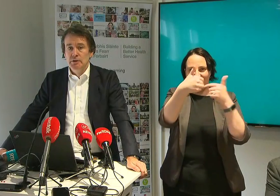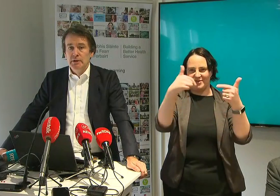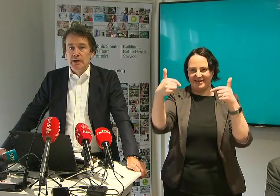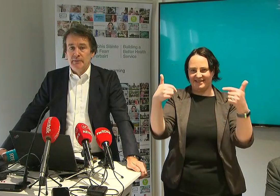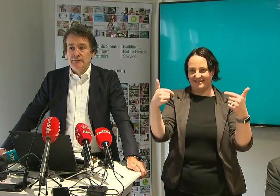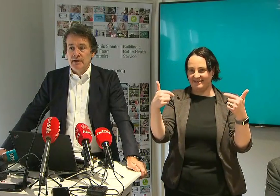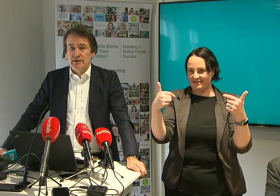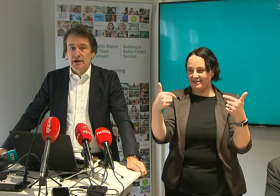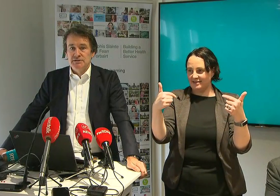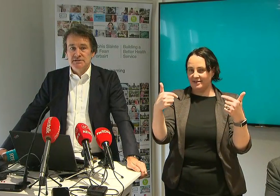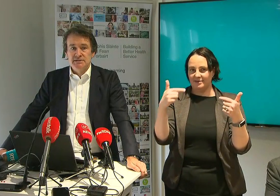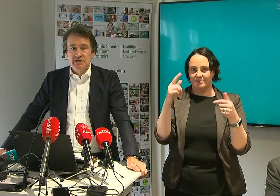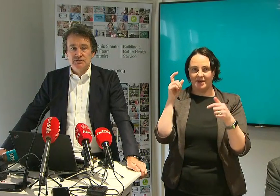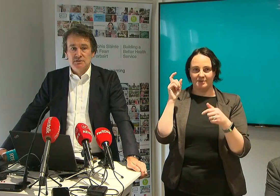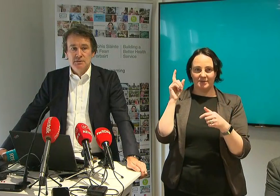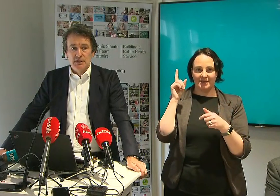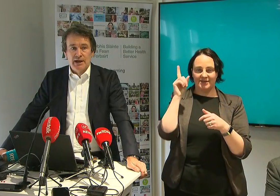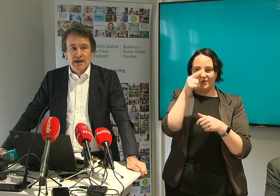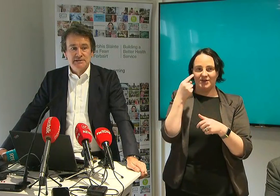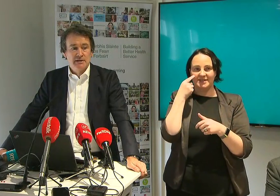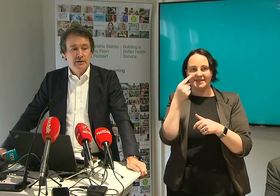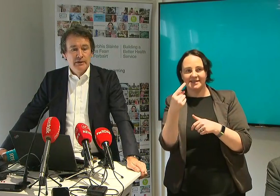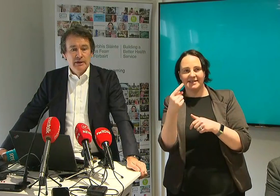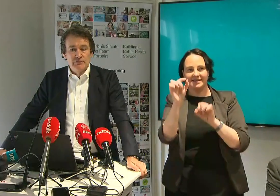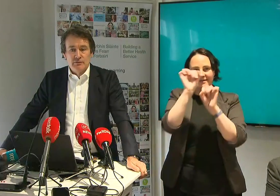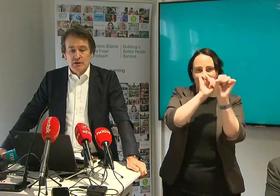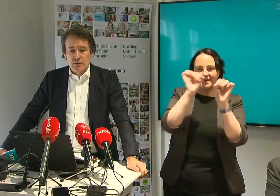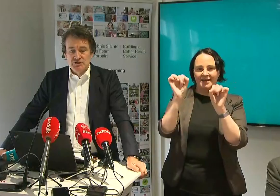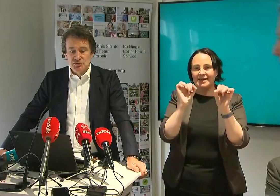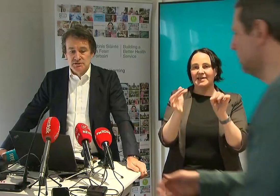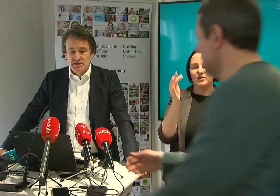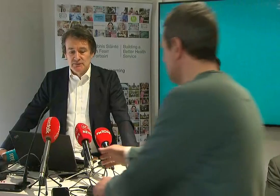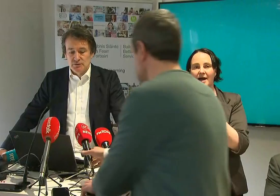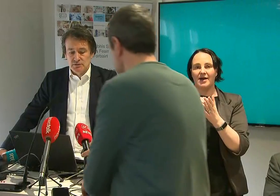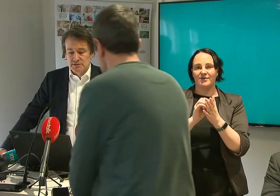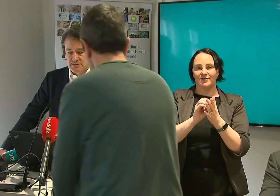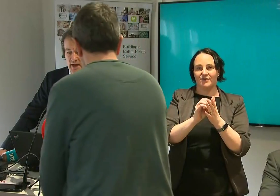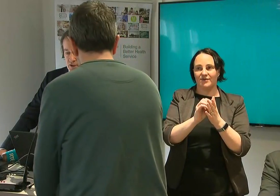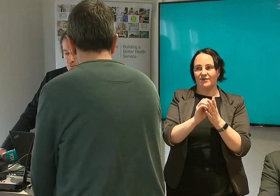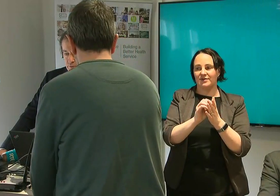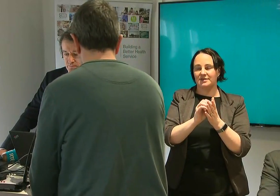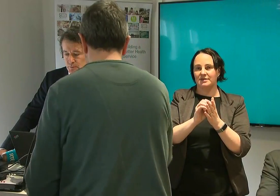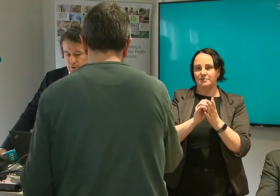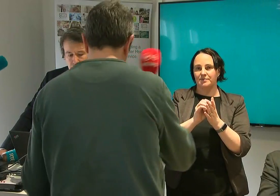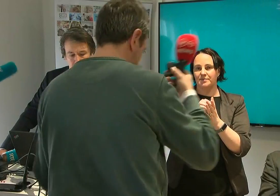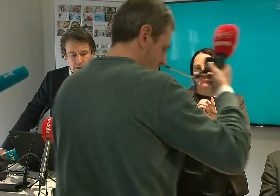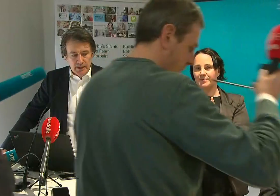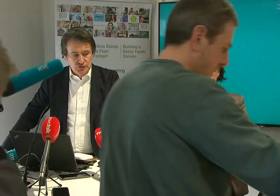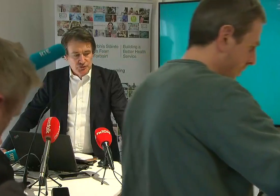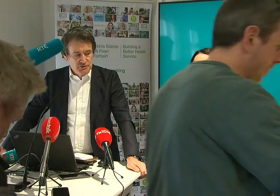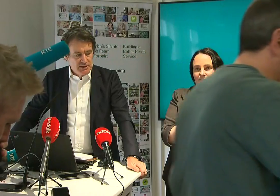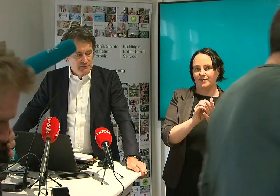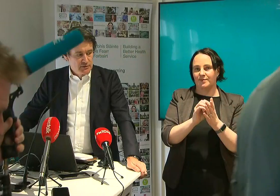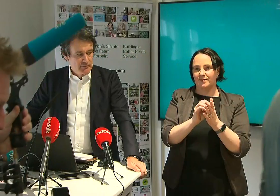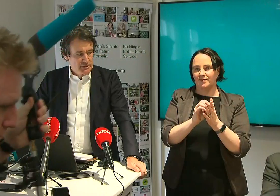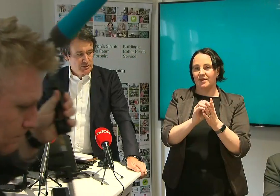you, I might find it hard to see you. So can I ask, if you've got questions, if you could stand up,